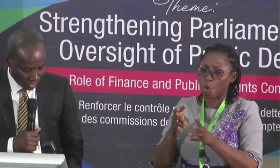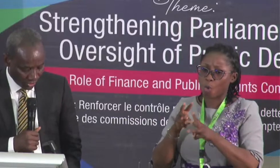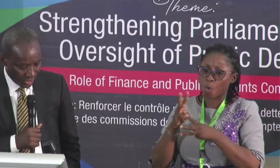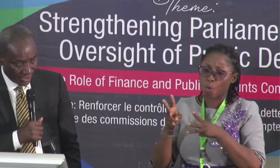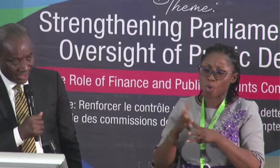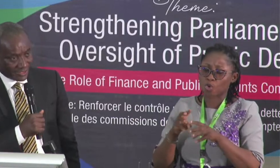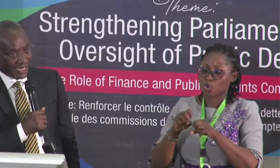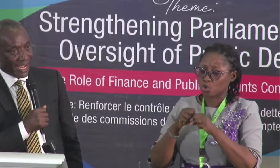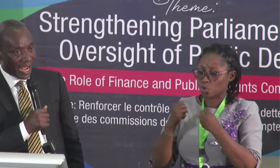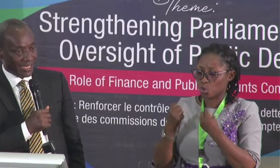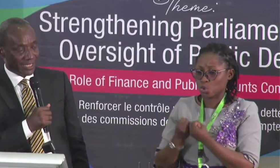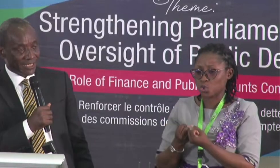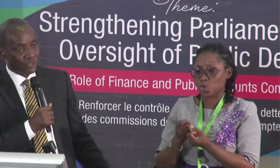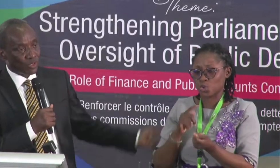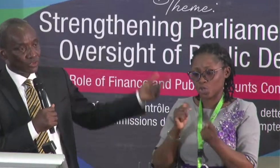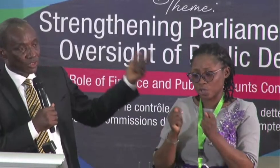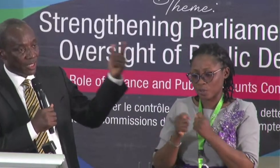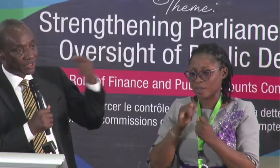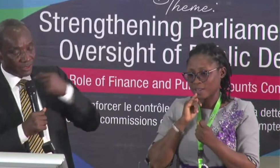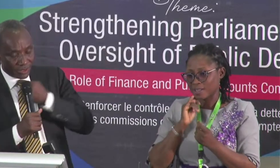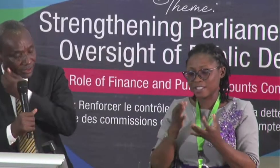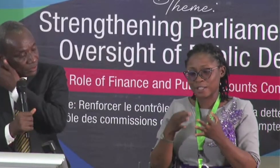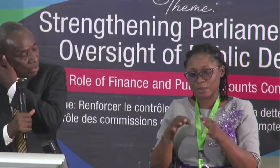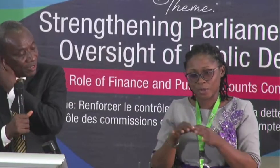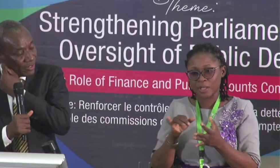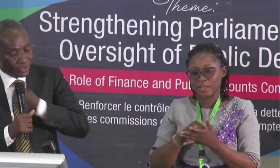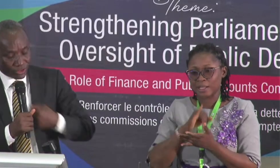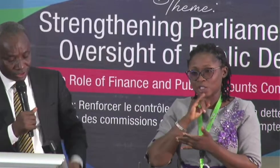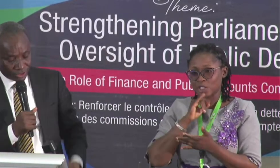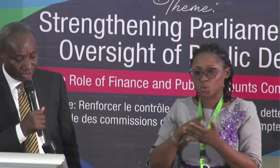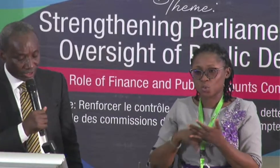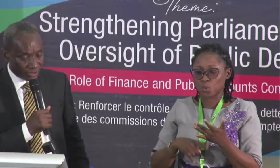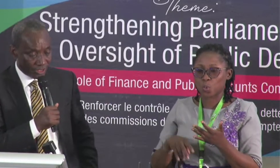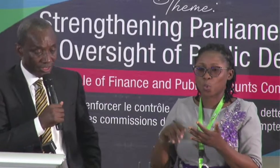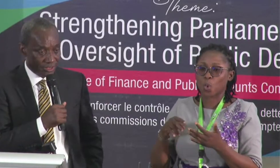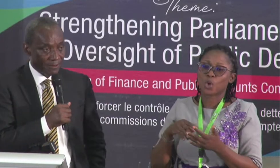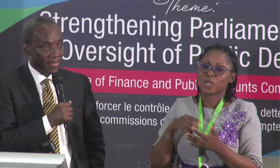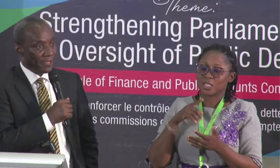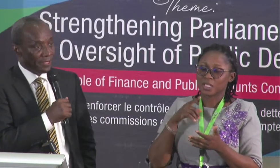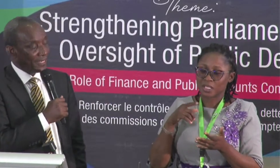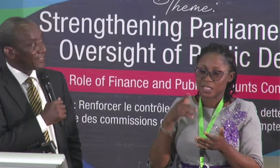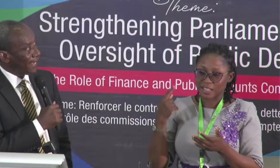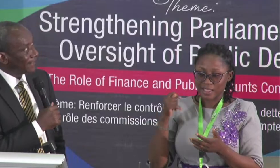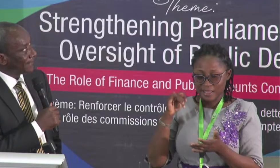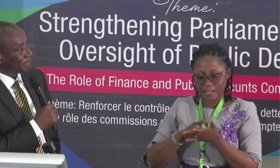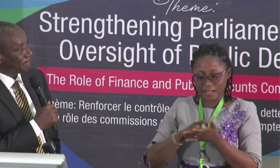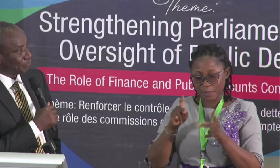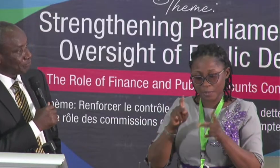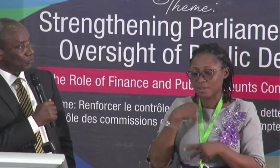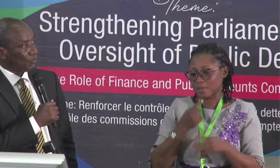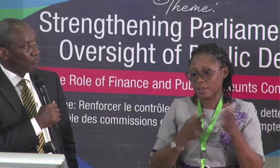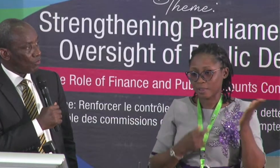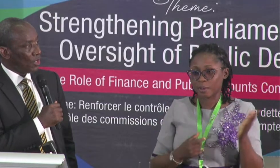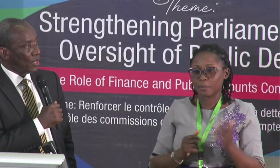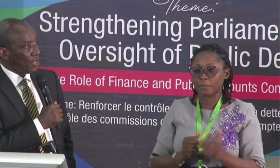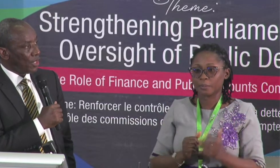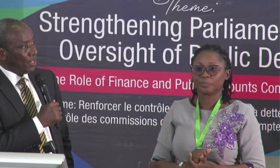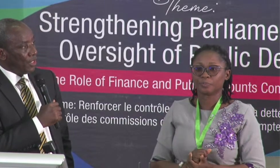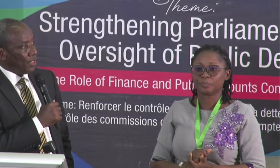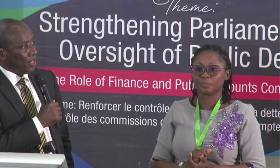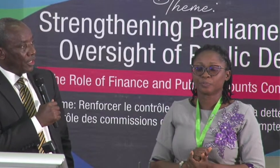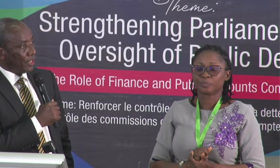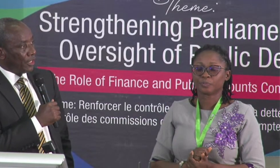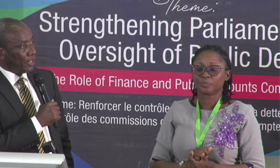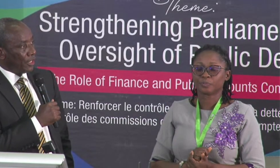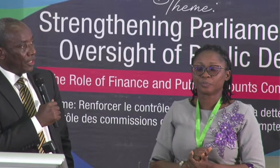for me is at the heart, and that's what the Nobel laureate Stiglitz says. Next slide, yeah.